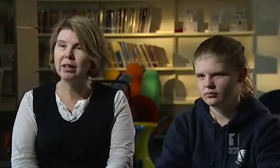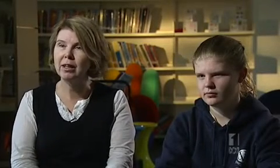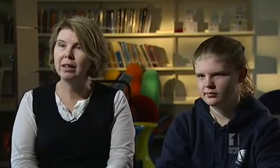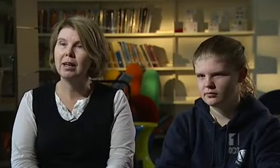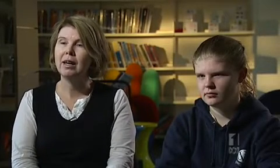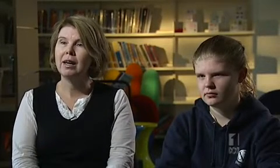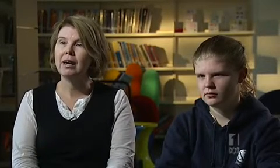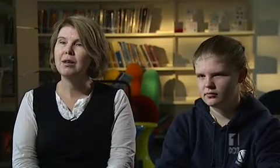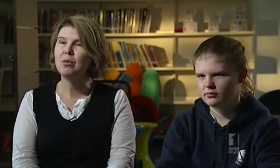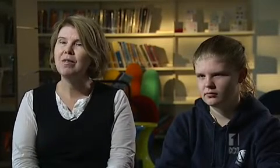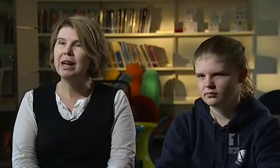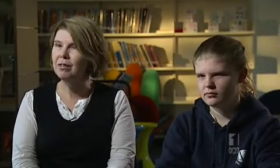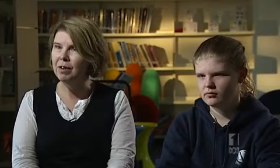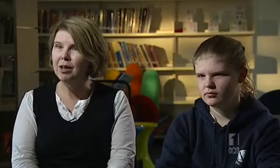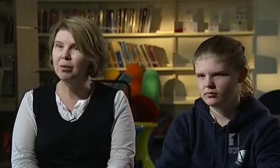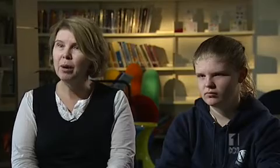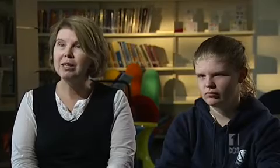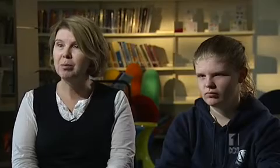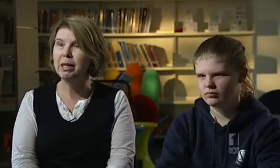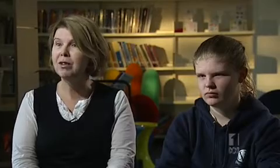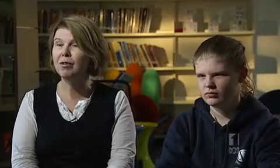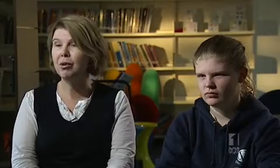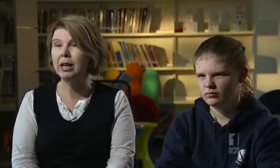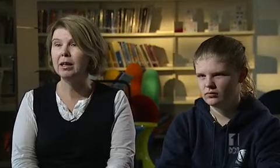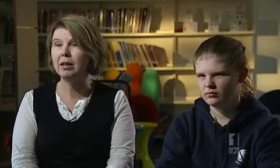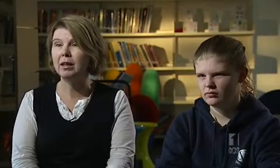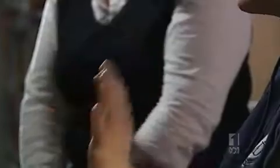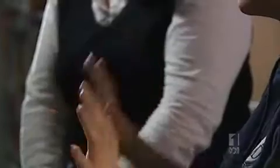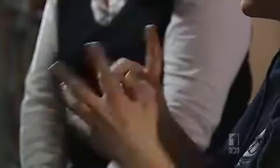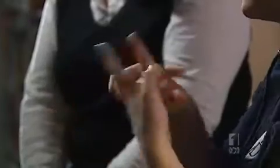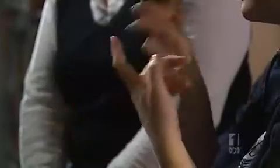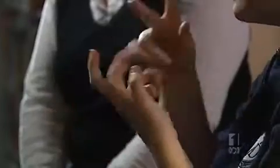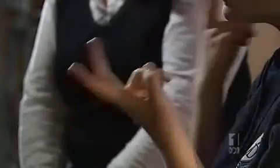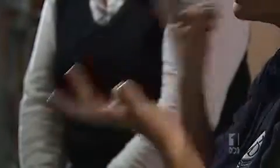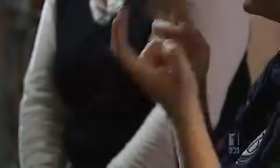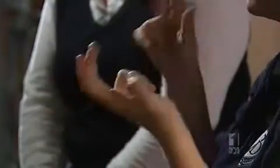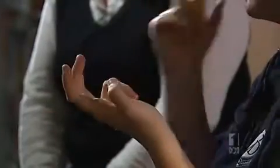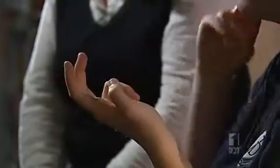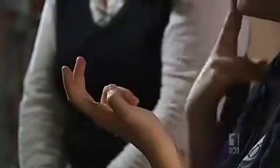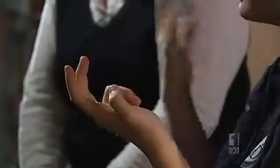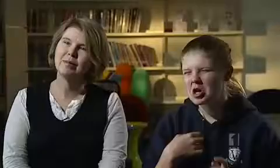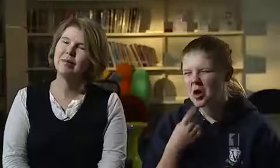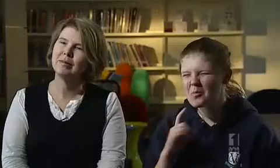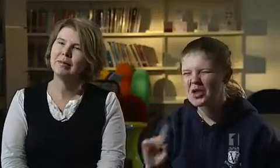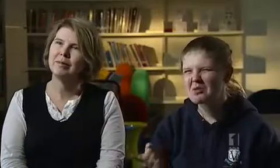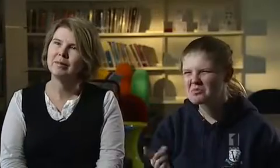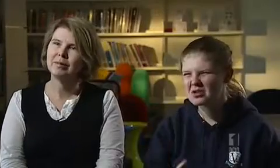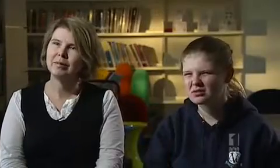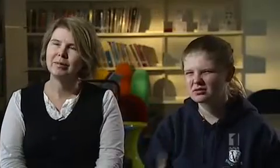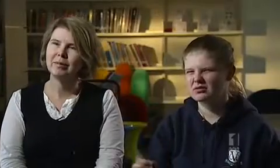other. We've had to find ways and means of doing it. Look, I get quite frustrated with Mum's, I